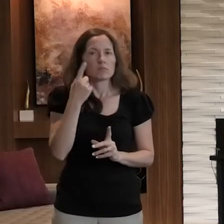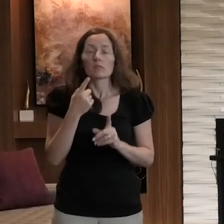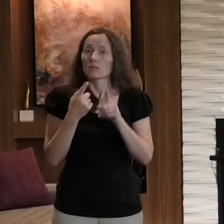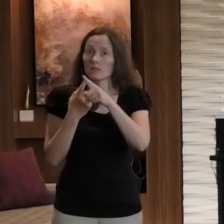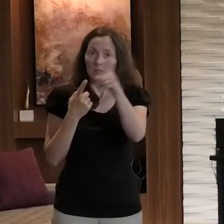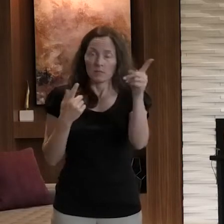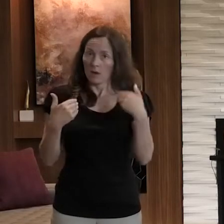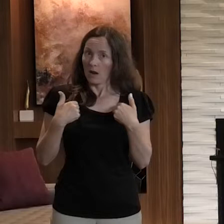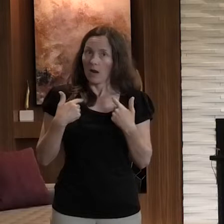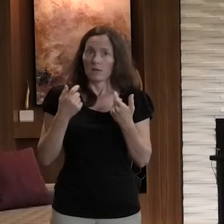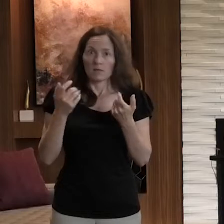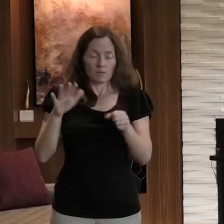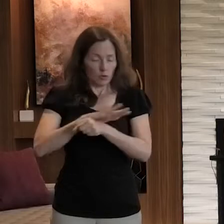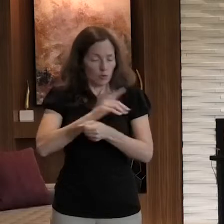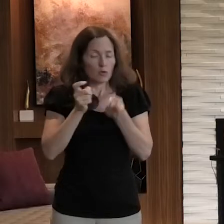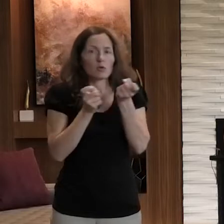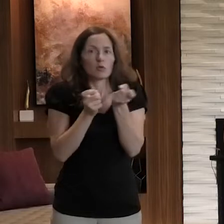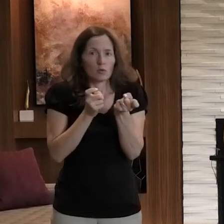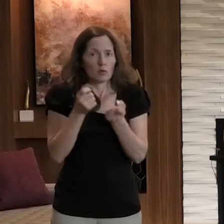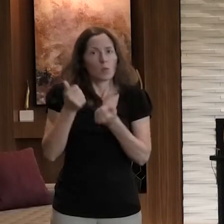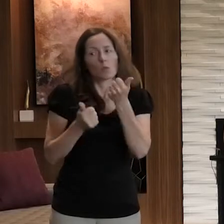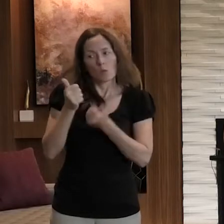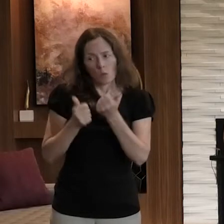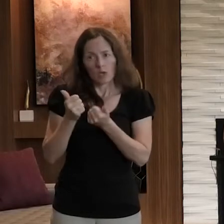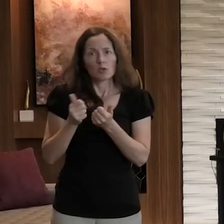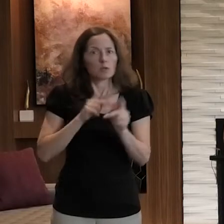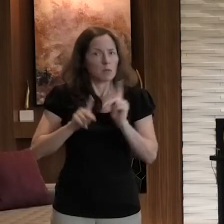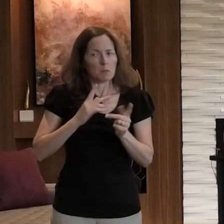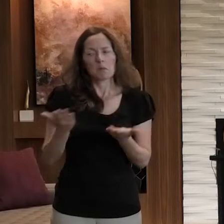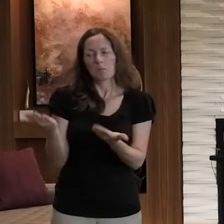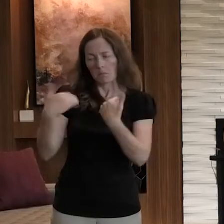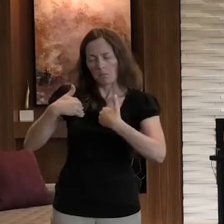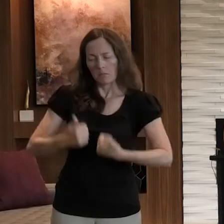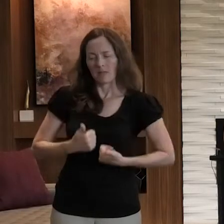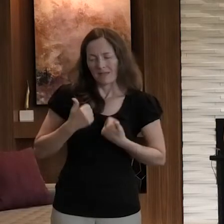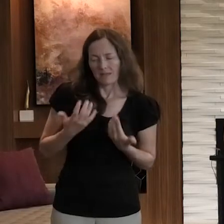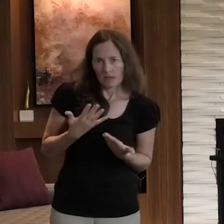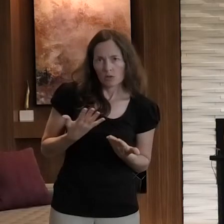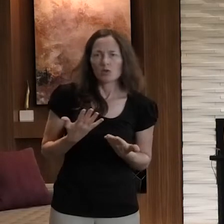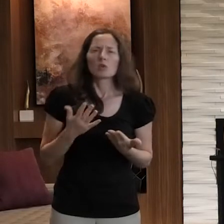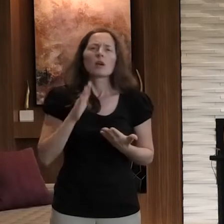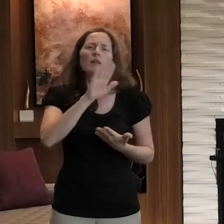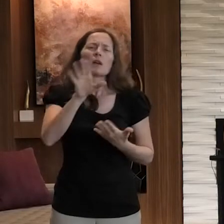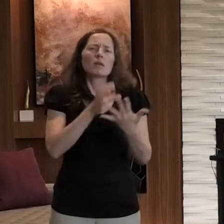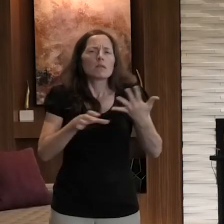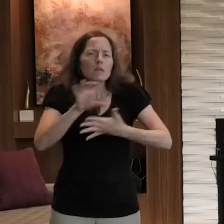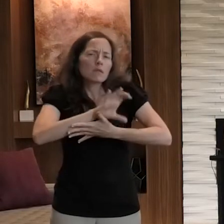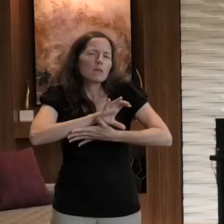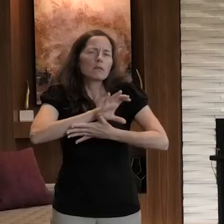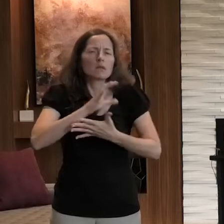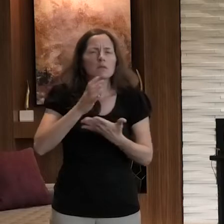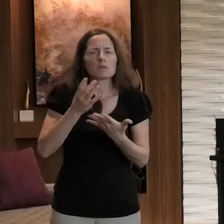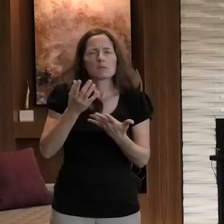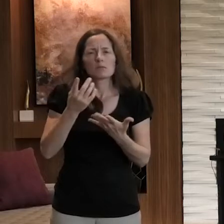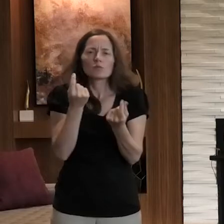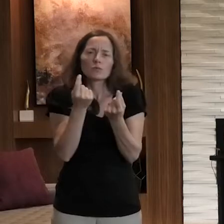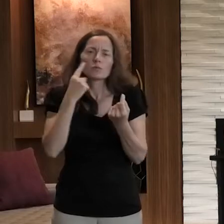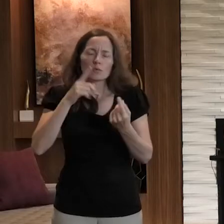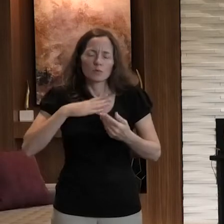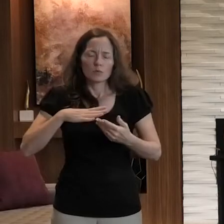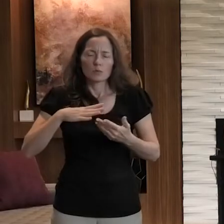which employees can be involved, what the criteria are to be eligible, right? They do that piece.